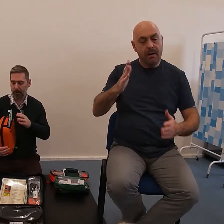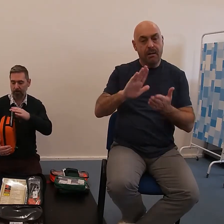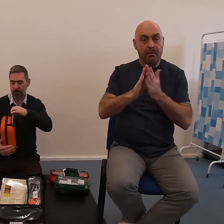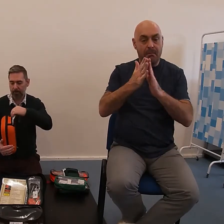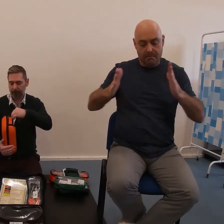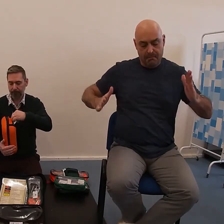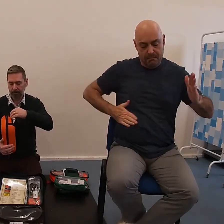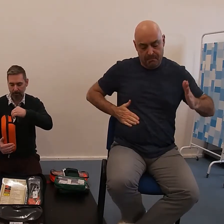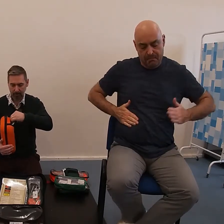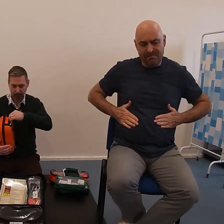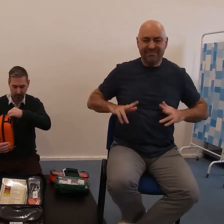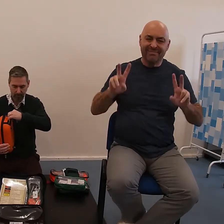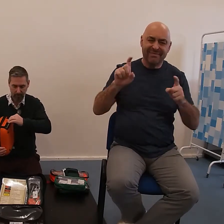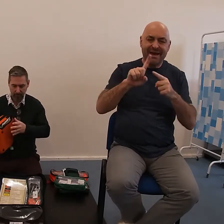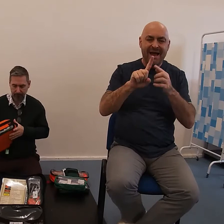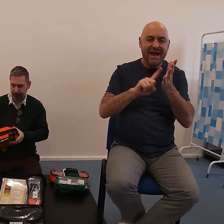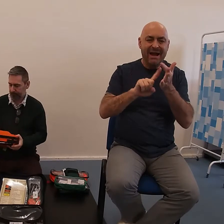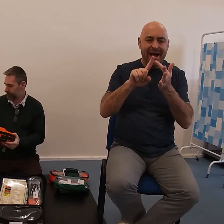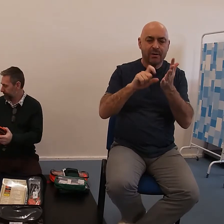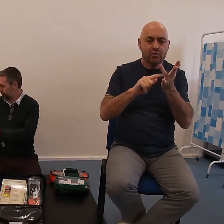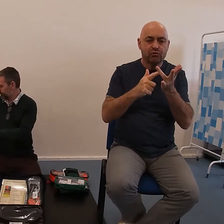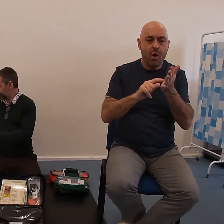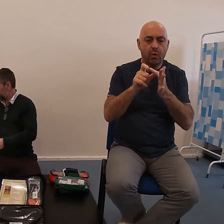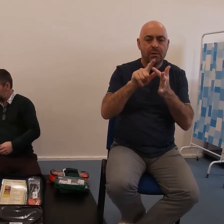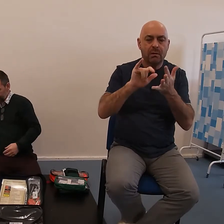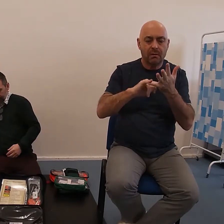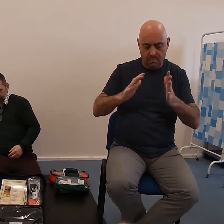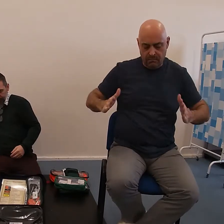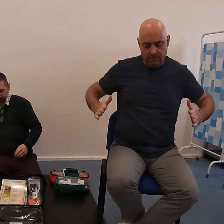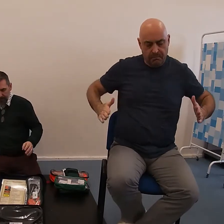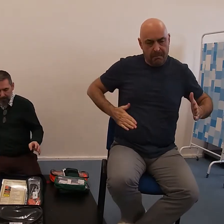body. Okay.